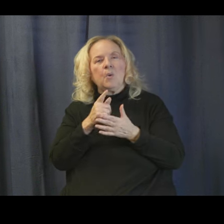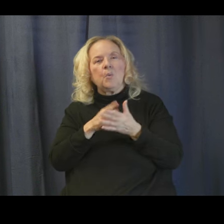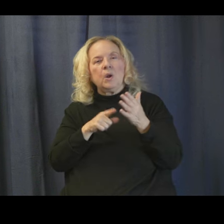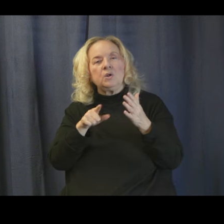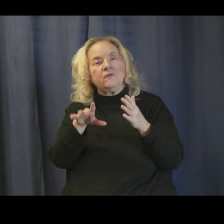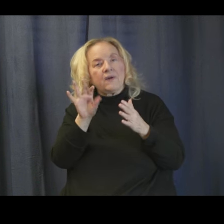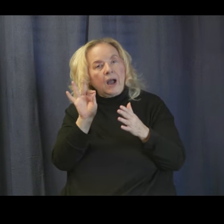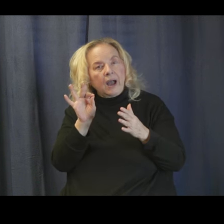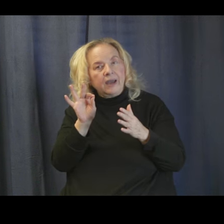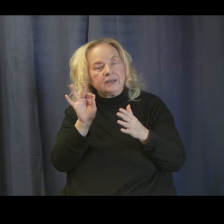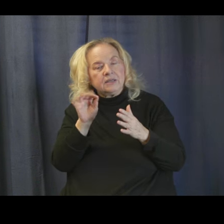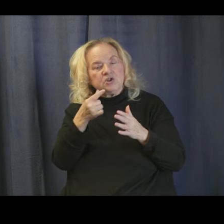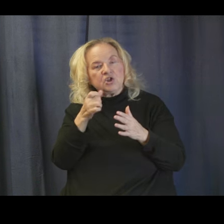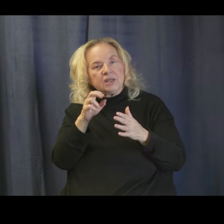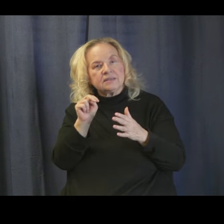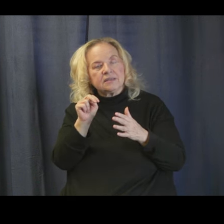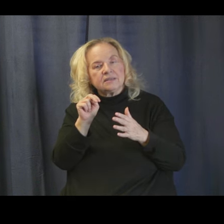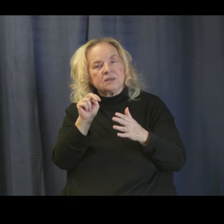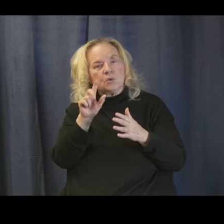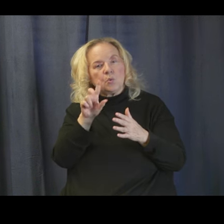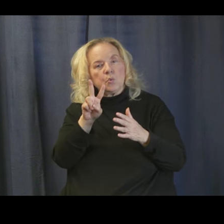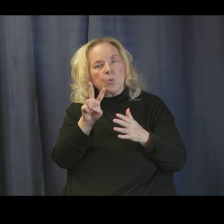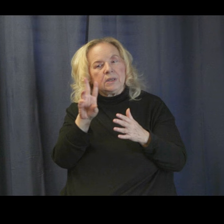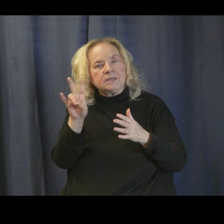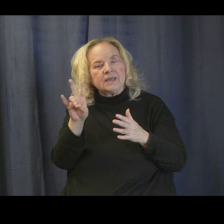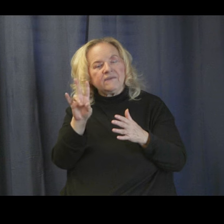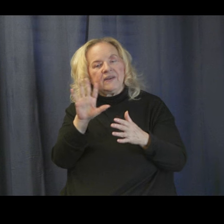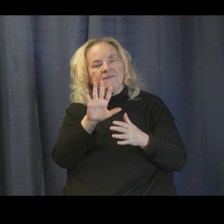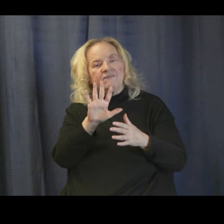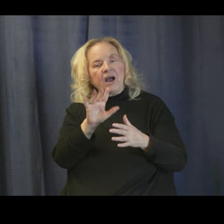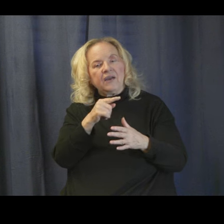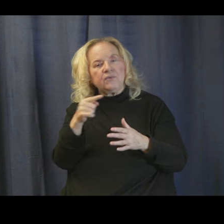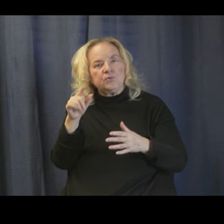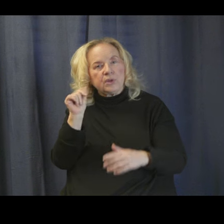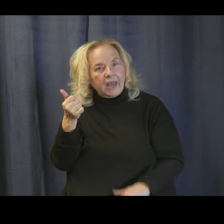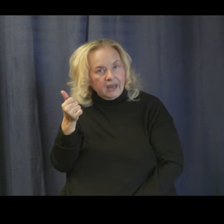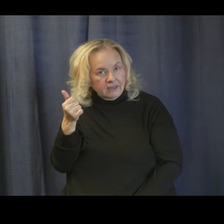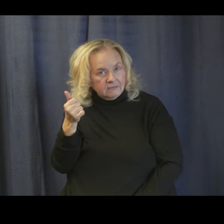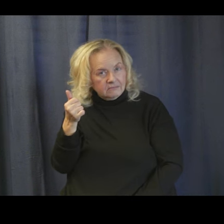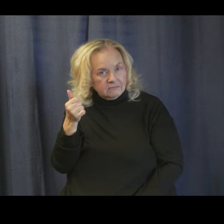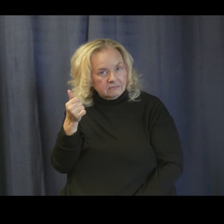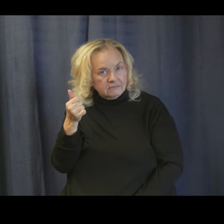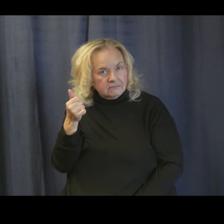What do we find in Genesis 27, 5 through 10?